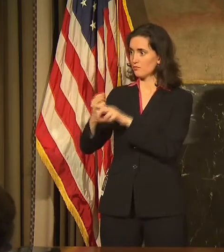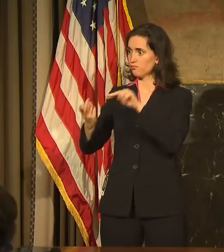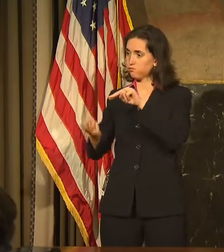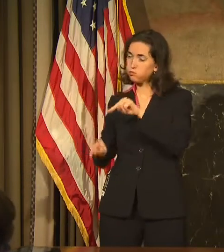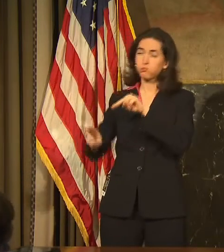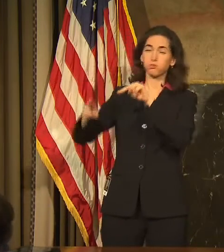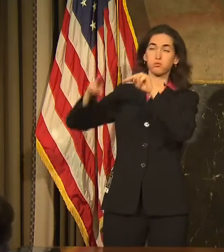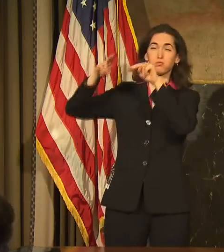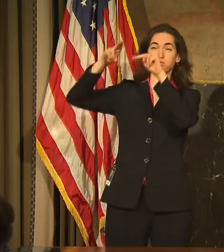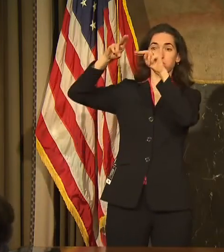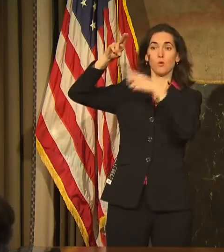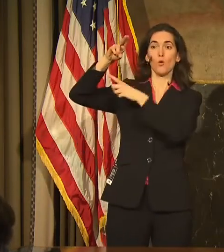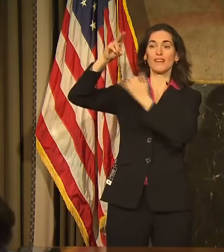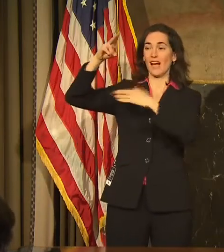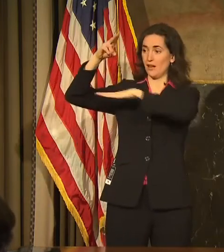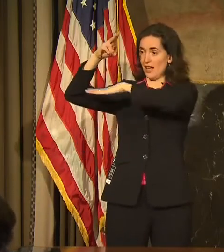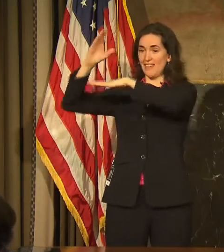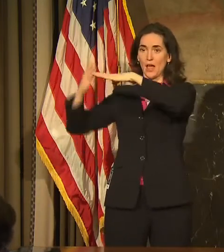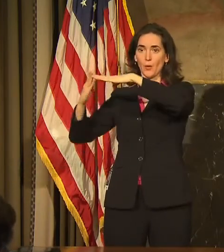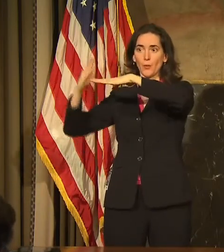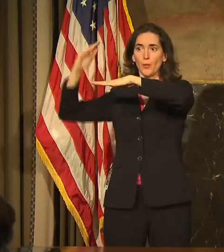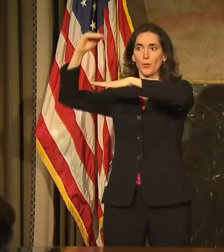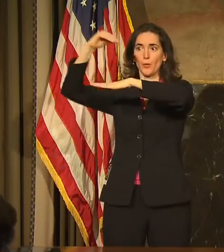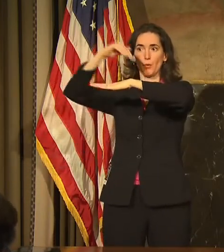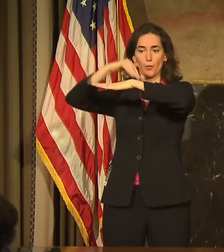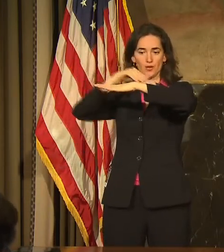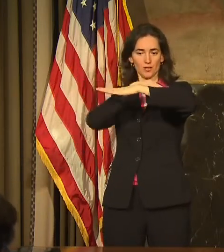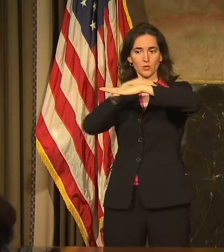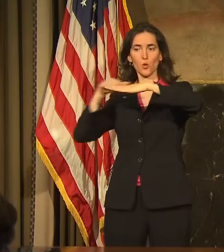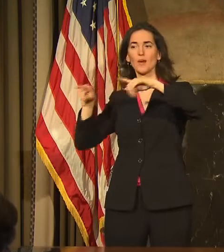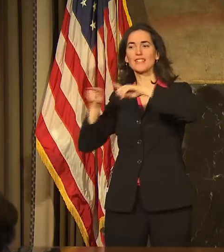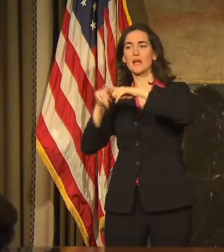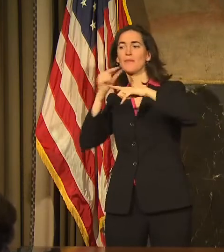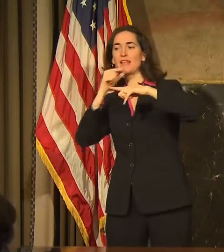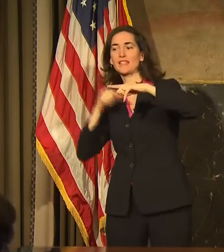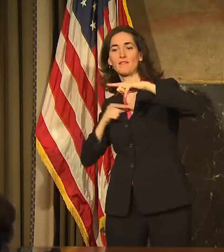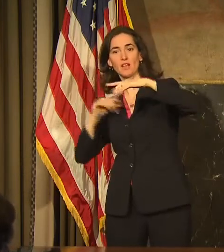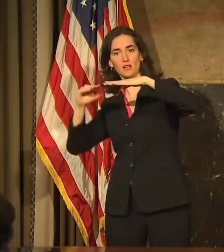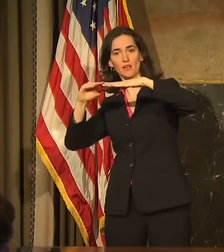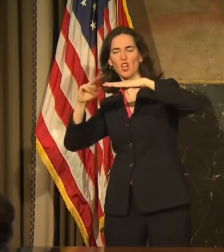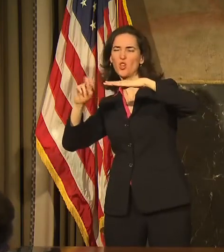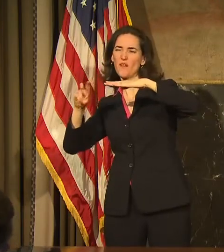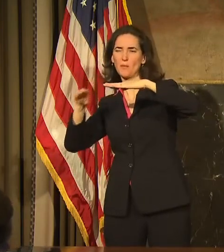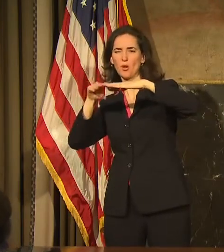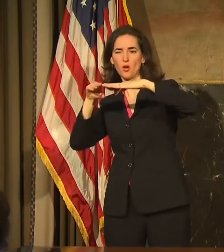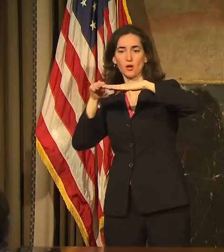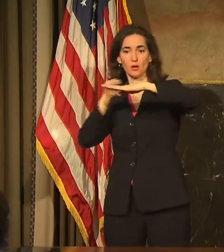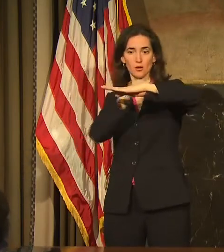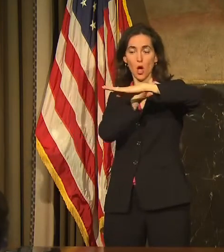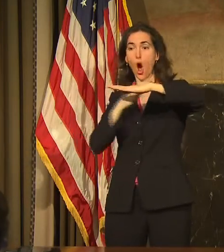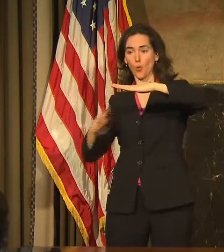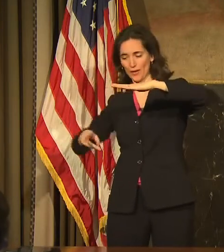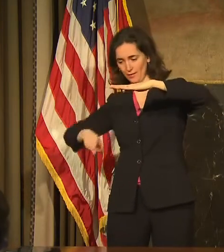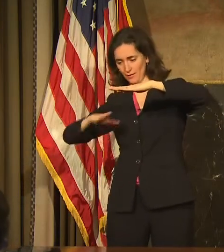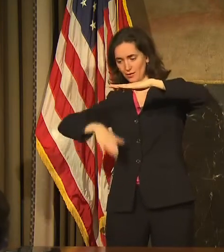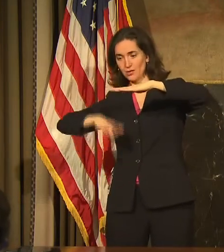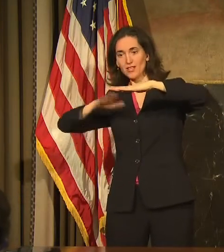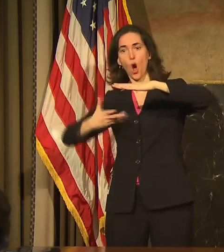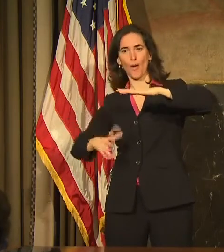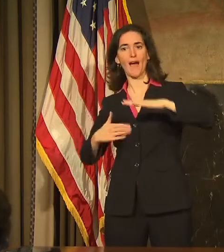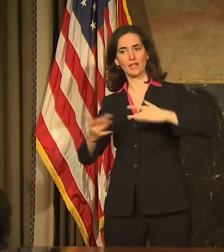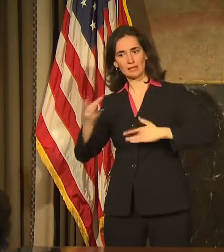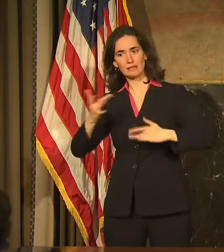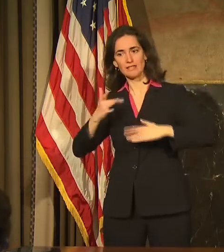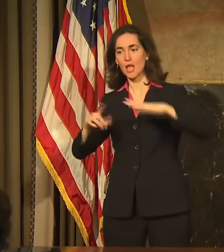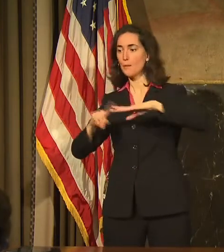We're almost at the point that we were prior to Thanksgiving, around the beginning of November, when we started to go up. We need to keep that.